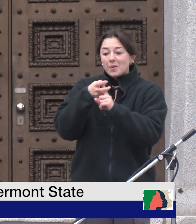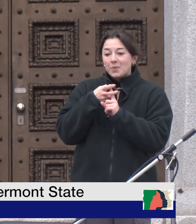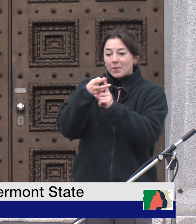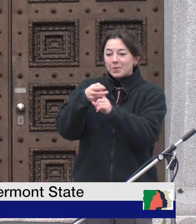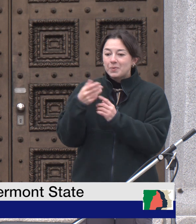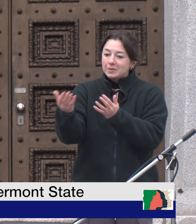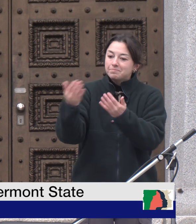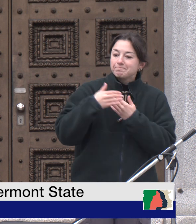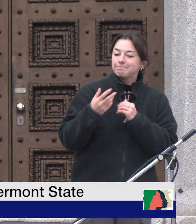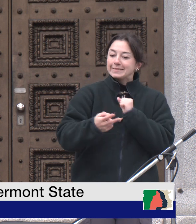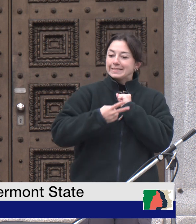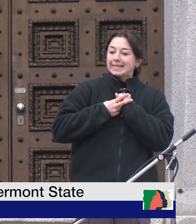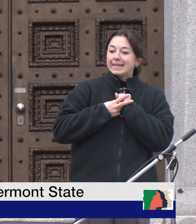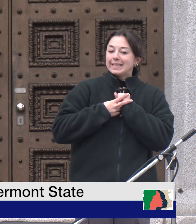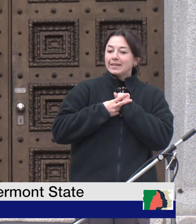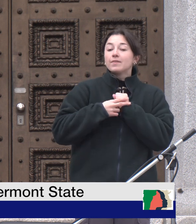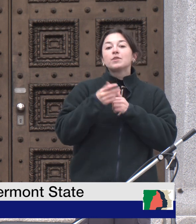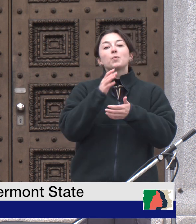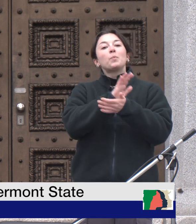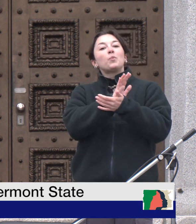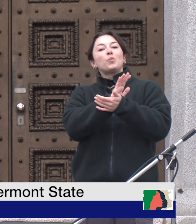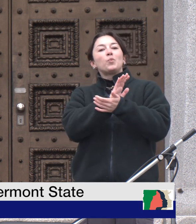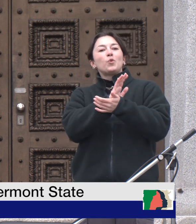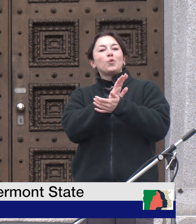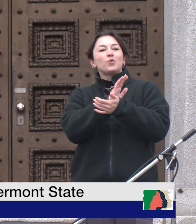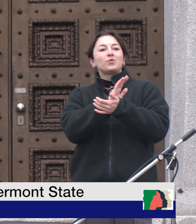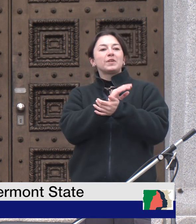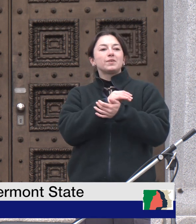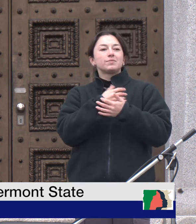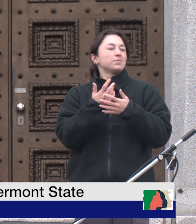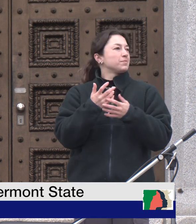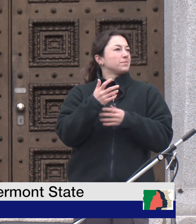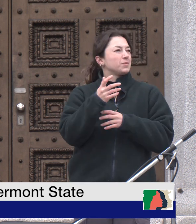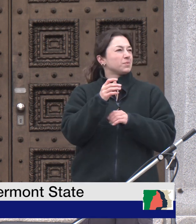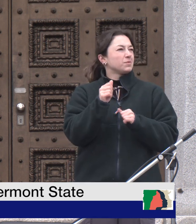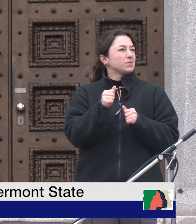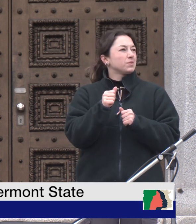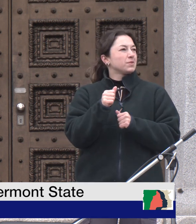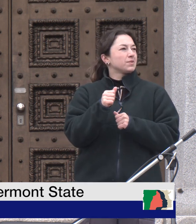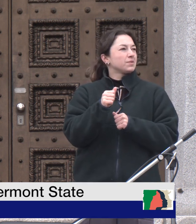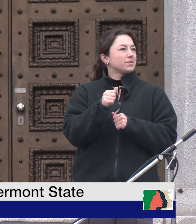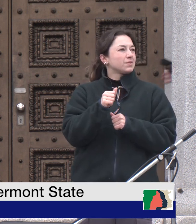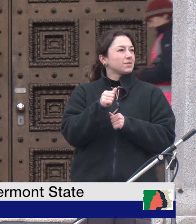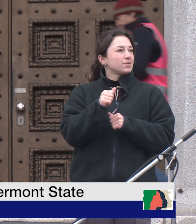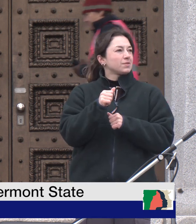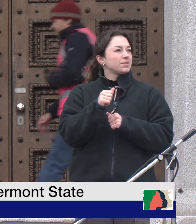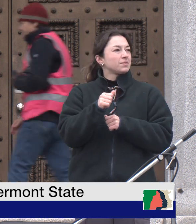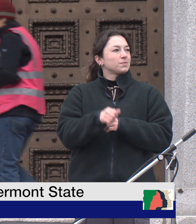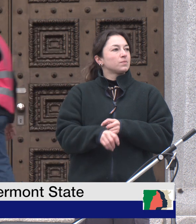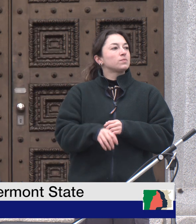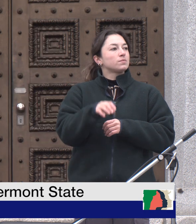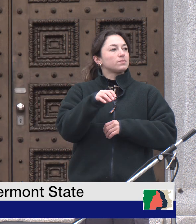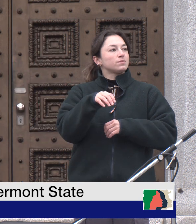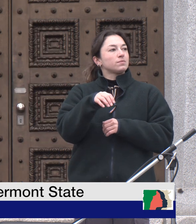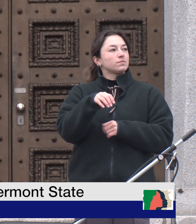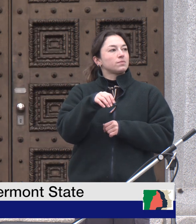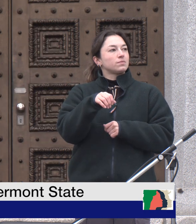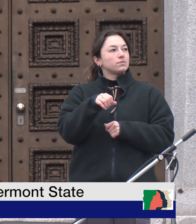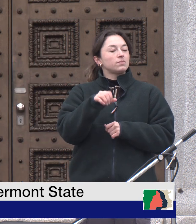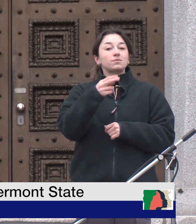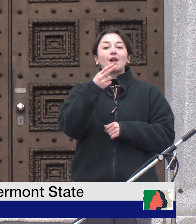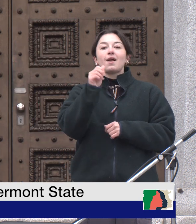an excellent portrayal of the work to save 669 children from certain death in